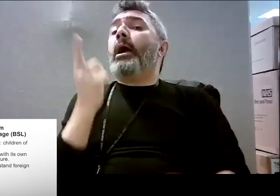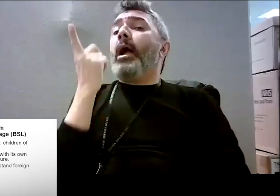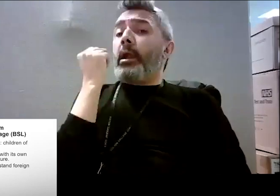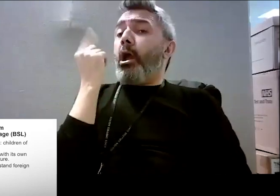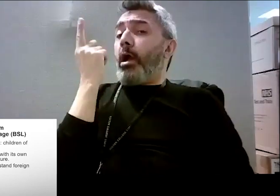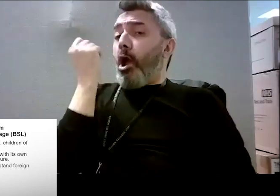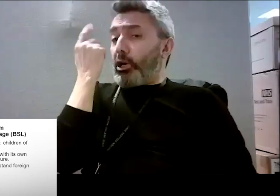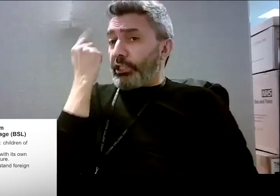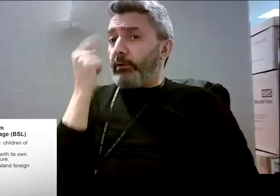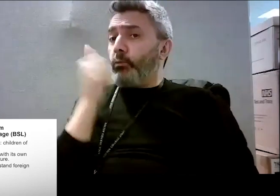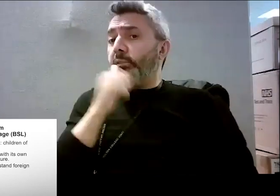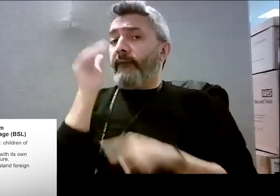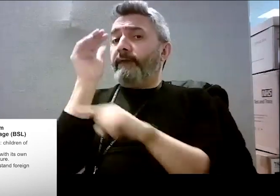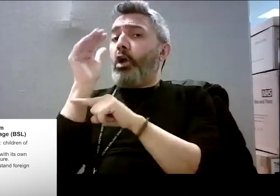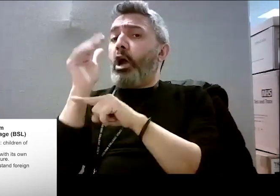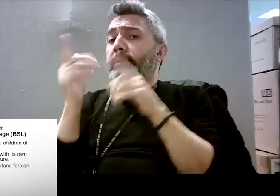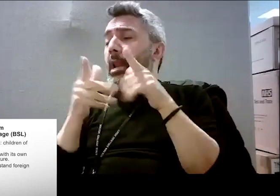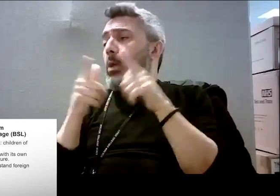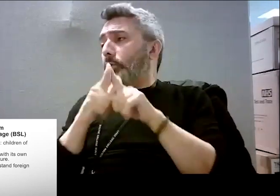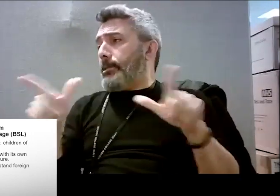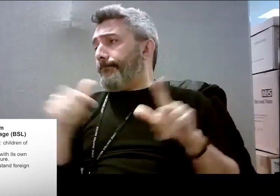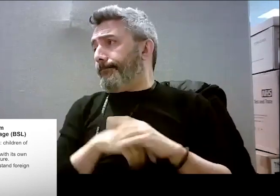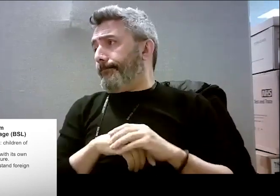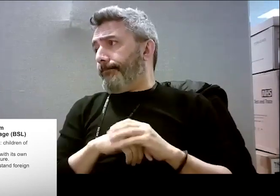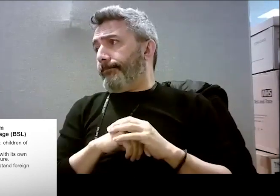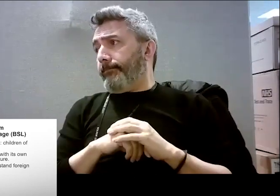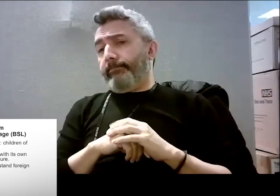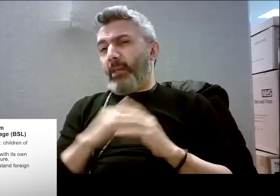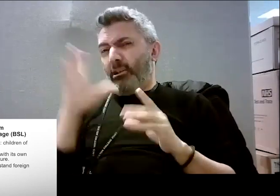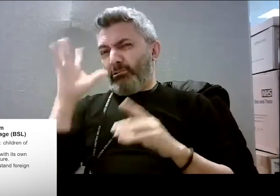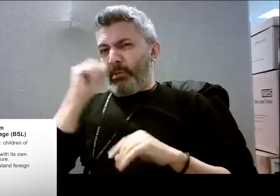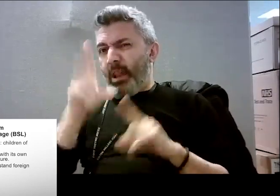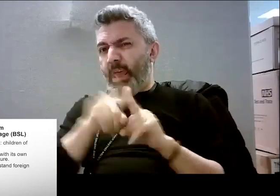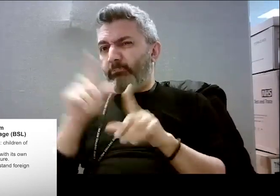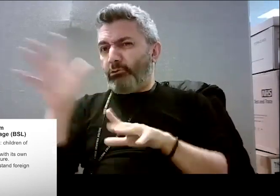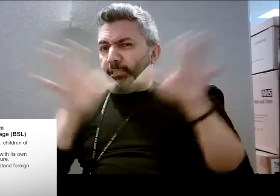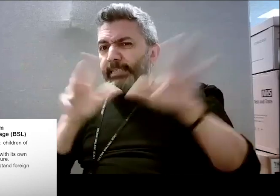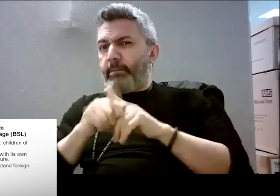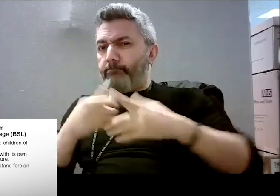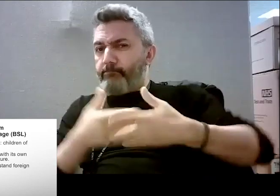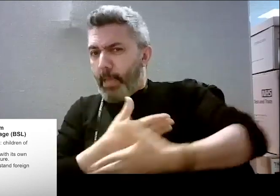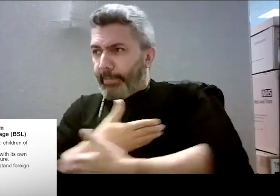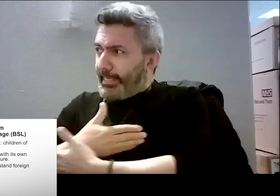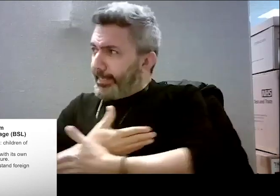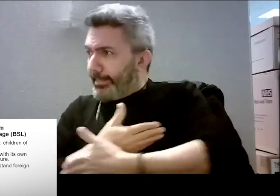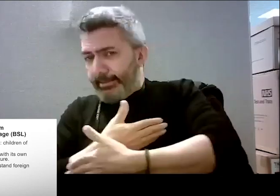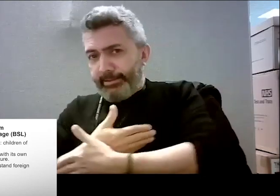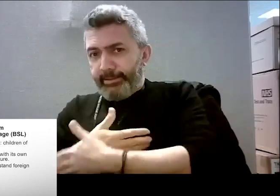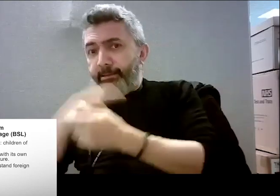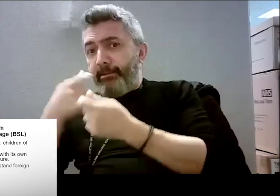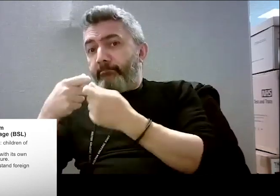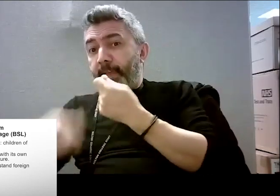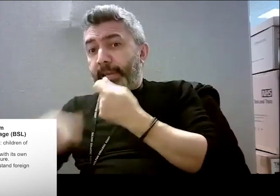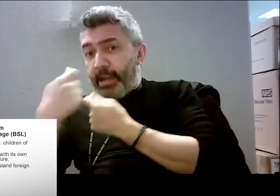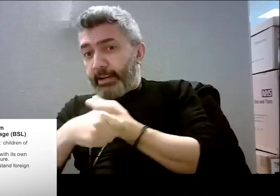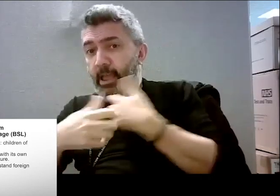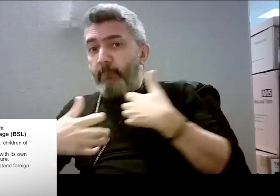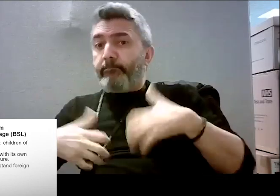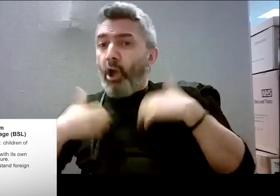So if you're a BSL user, it's easier for you to understand a foreign sign language. Some of the signs will be the